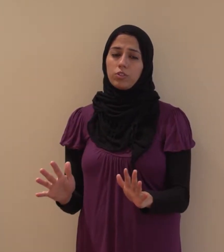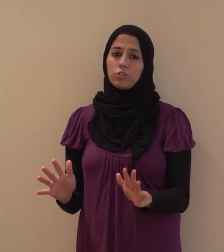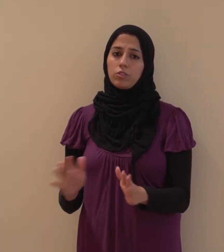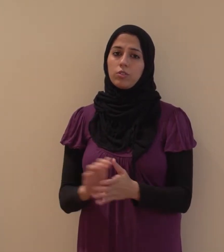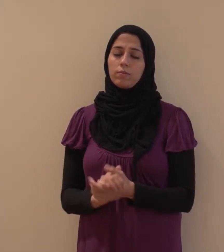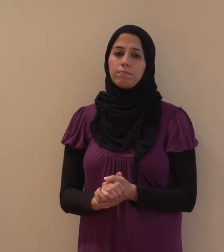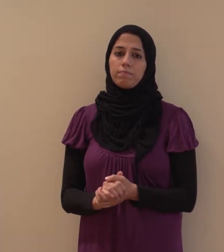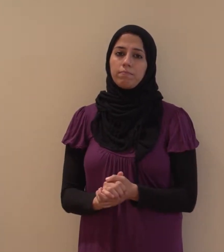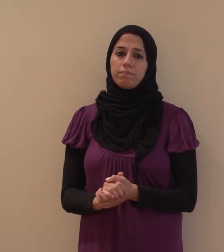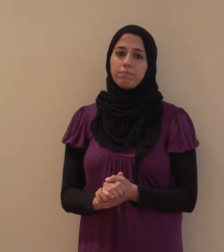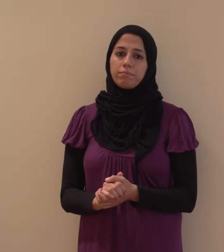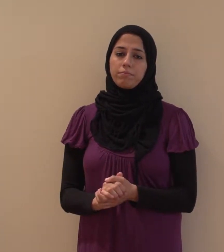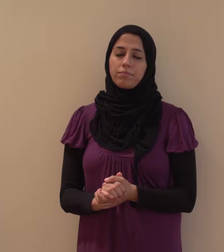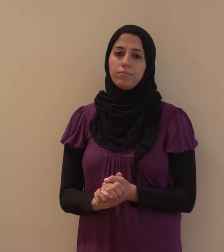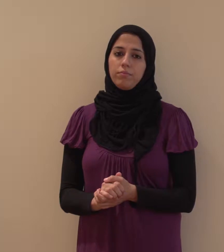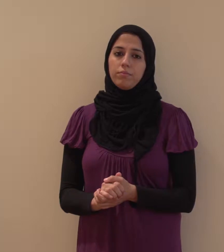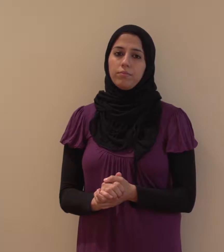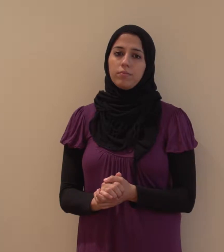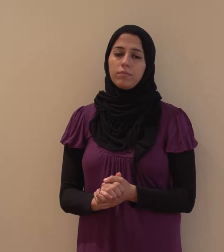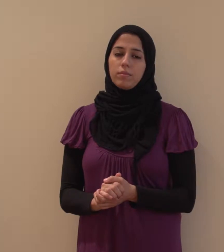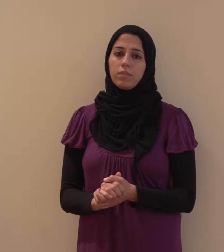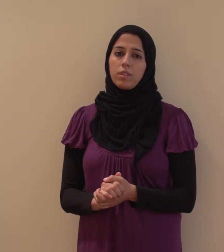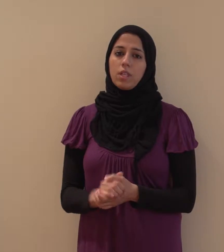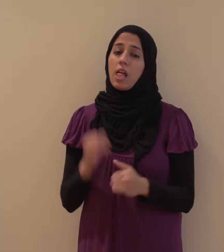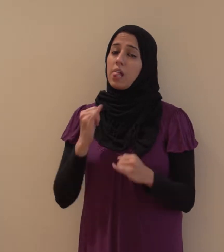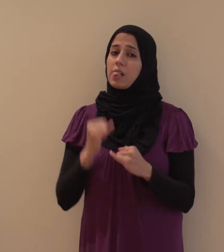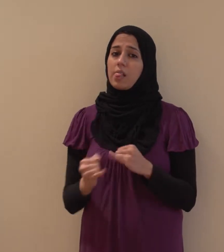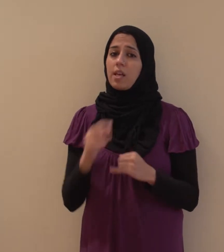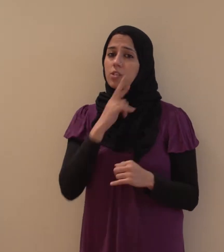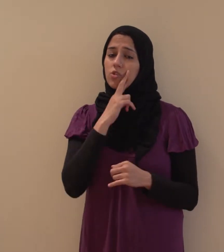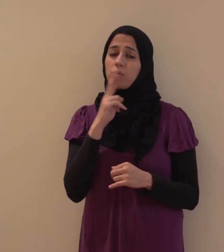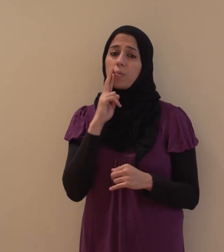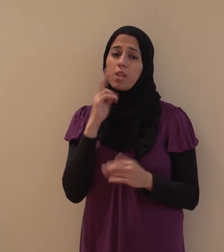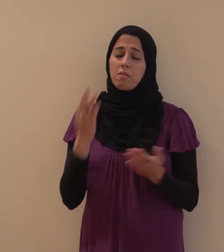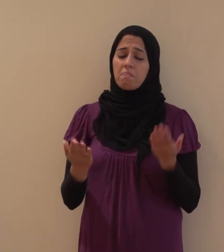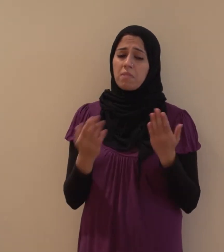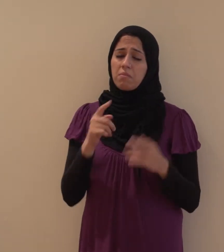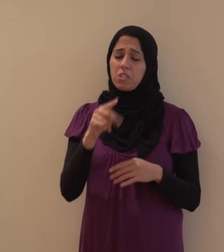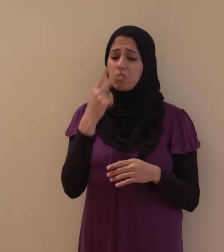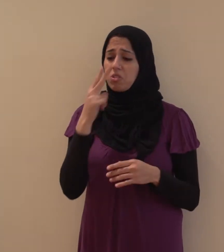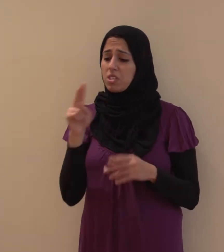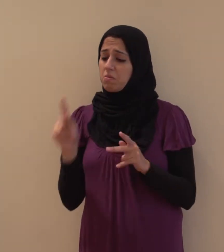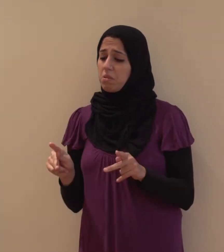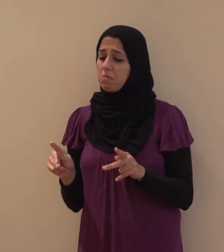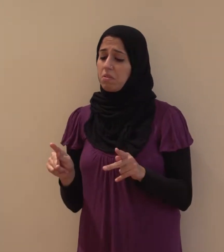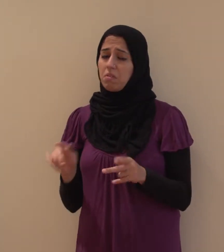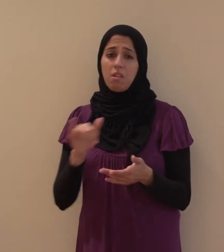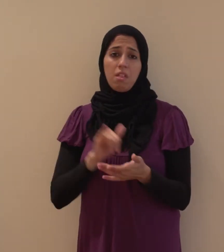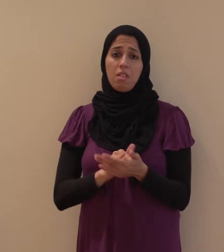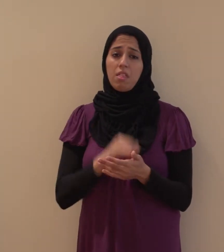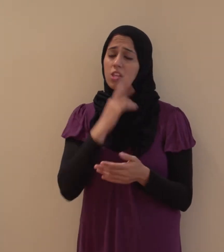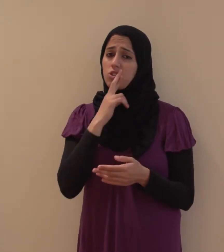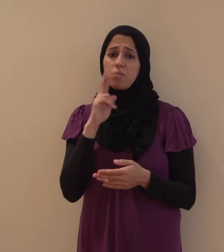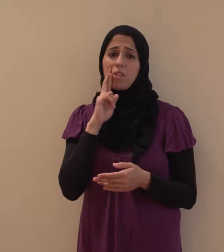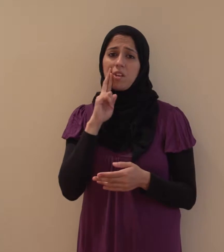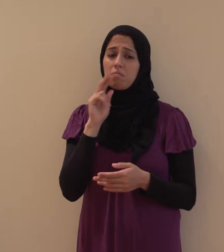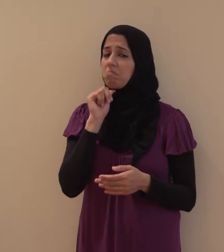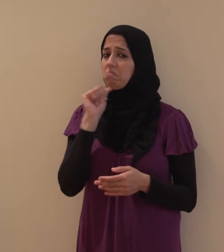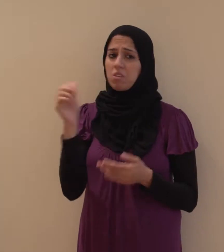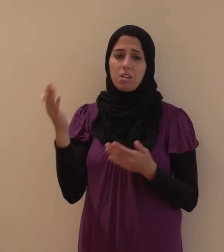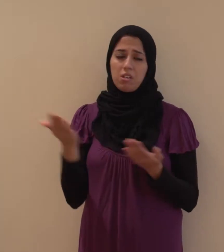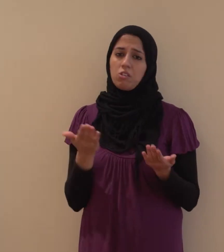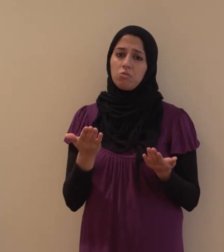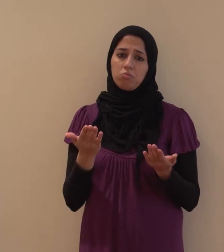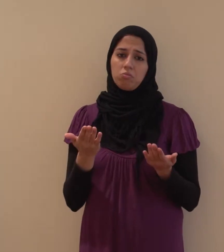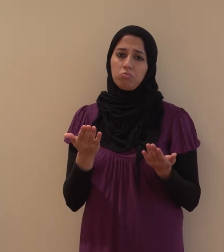could not see them today in this month. Look at upon those qaideen, those leaders who were leading the